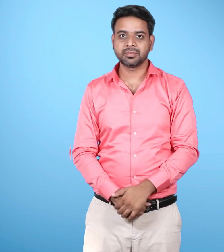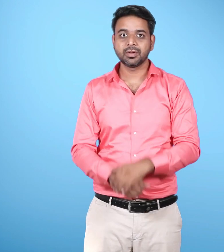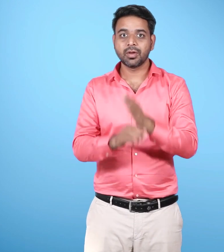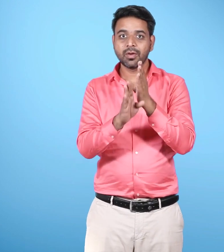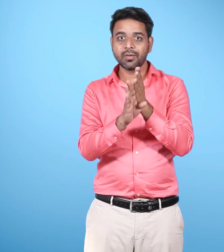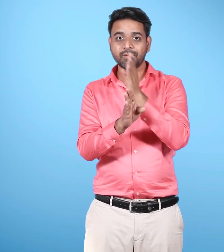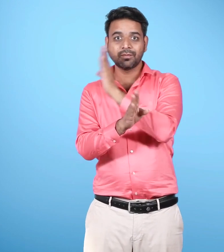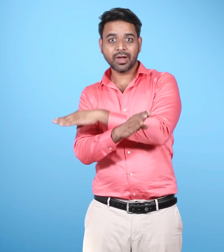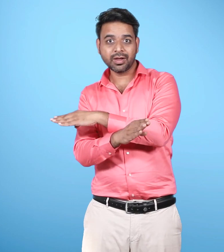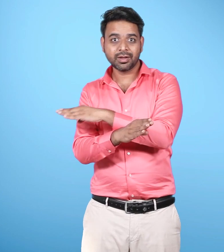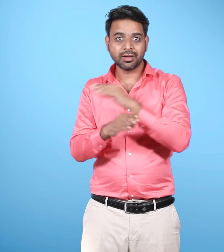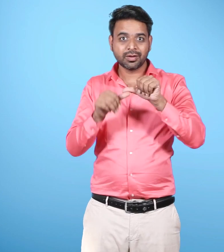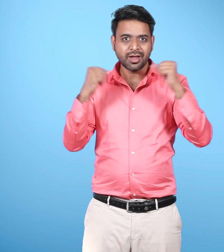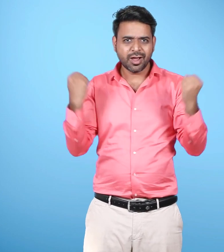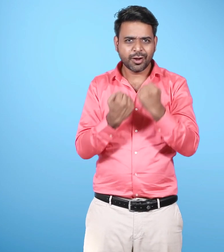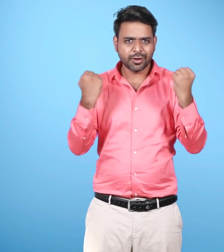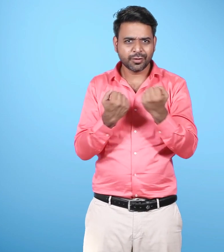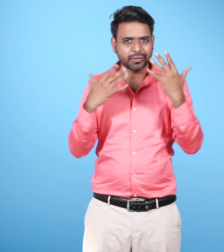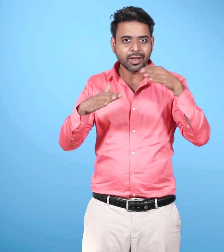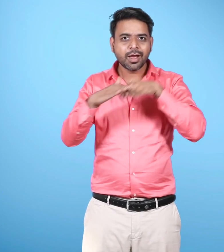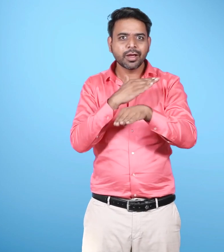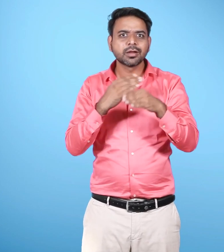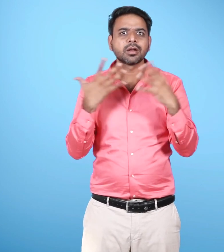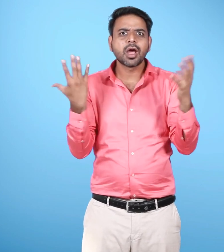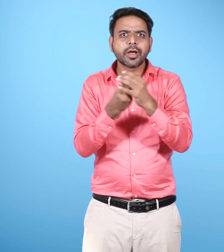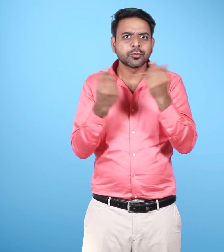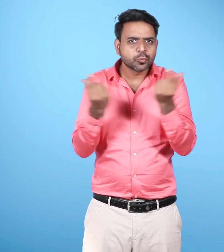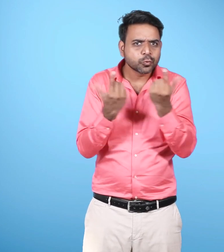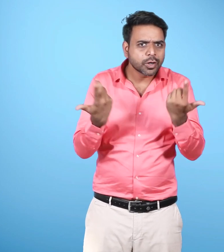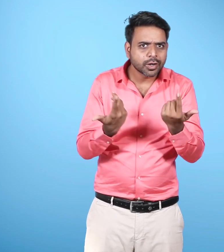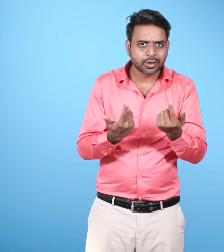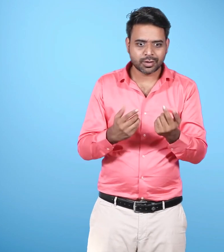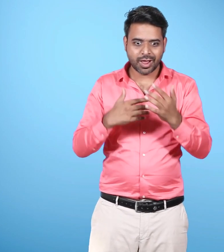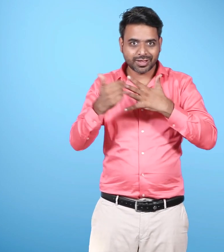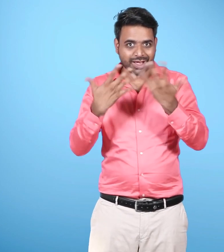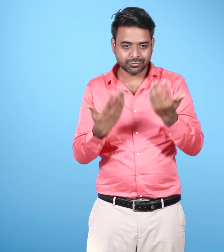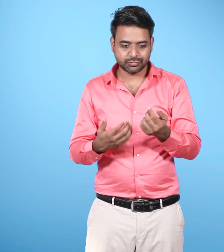In all our activities, we have used metal wires to make a circuit.